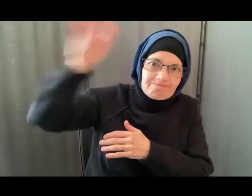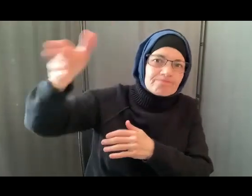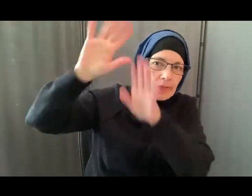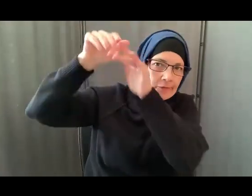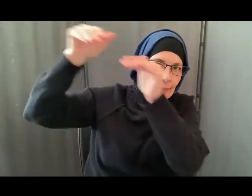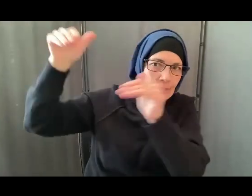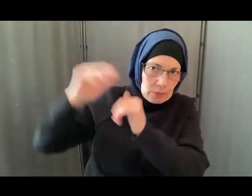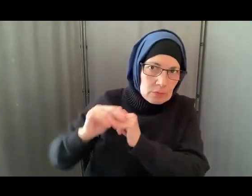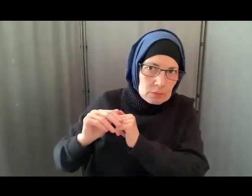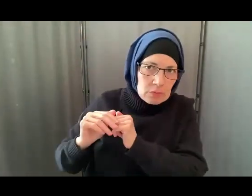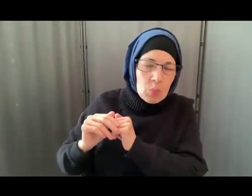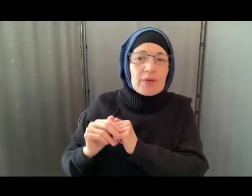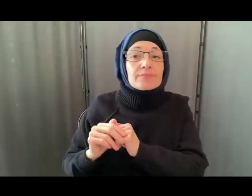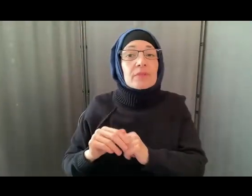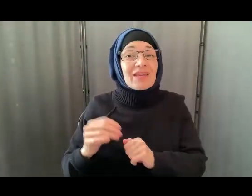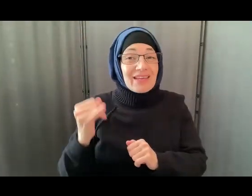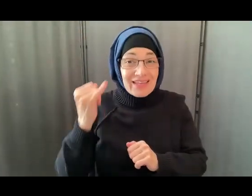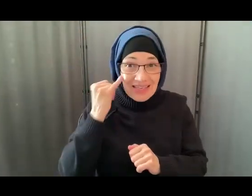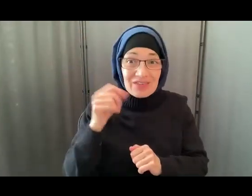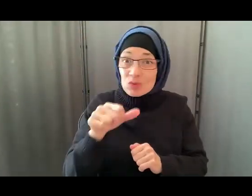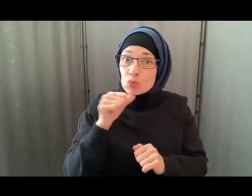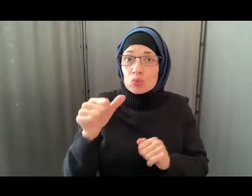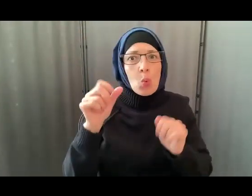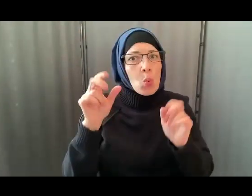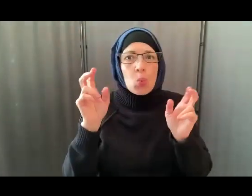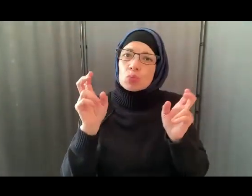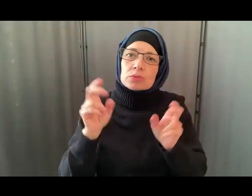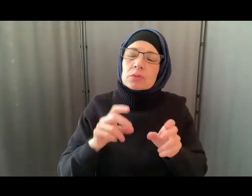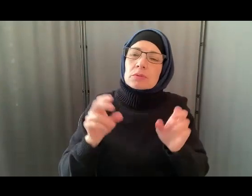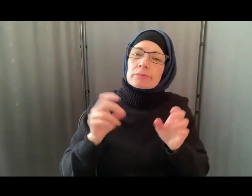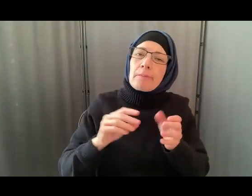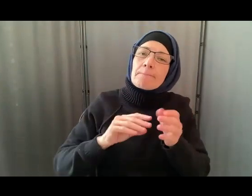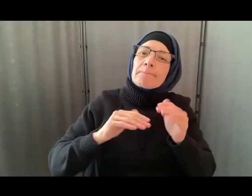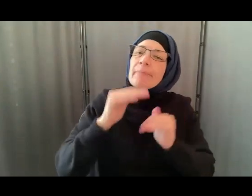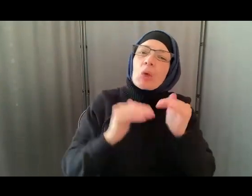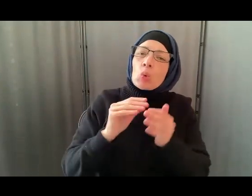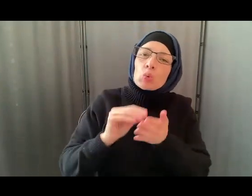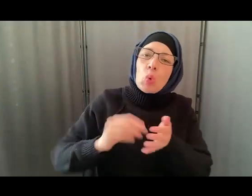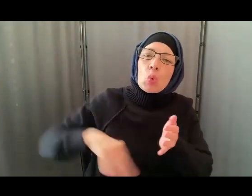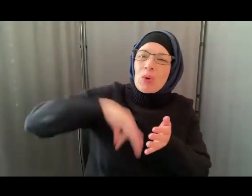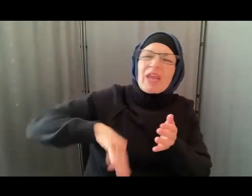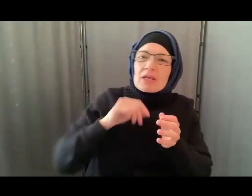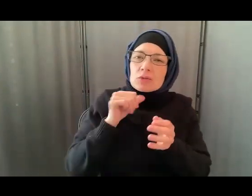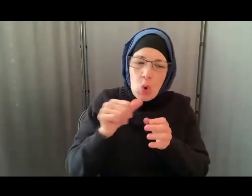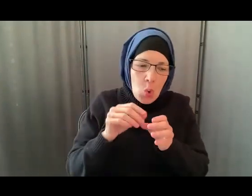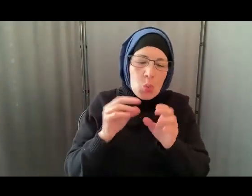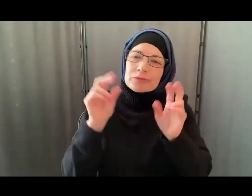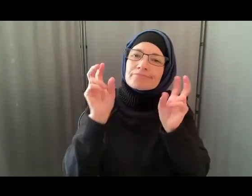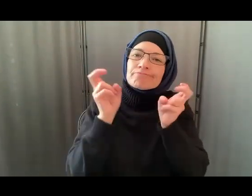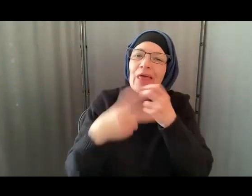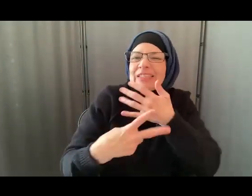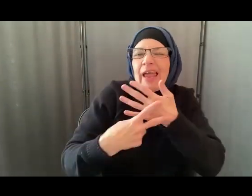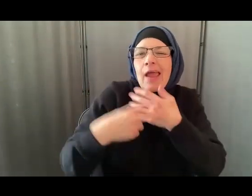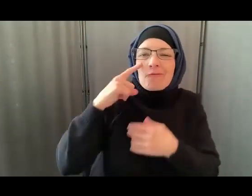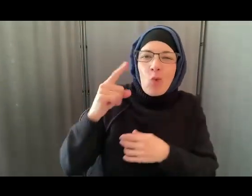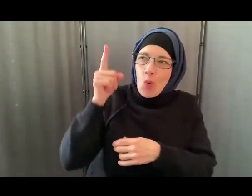the hereafter, your miserly behavior is gonna work against you. You